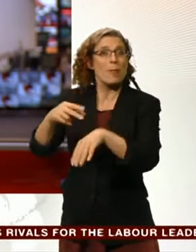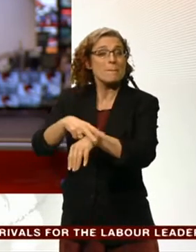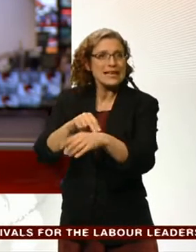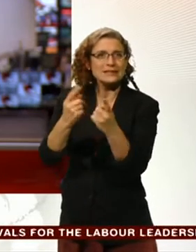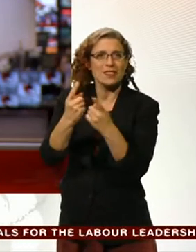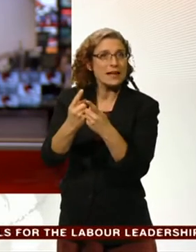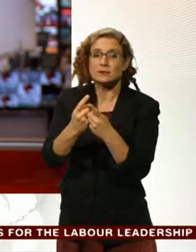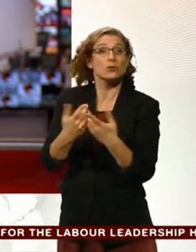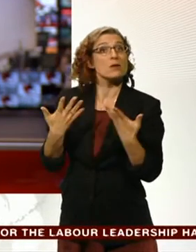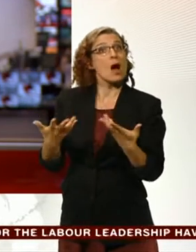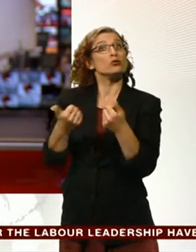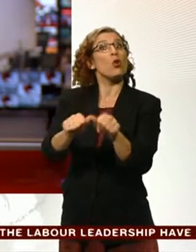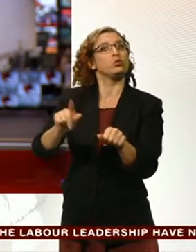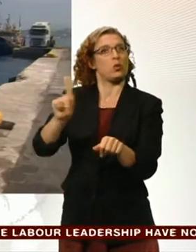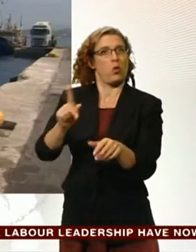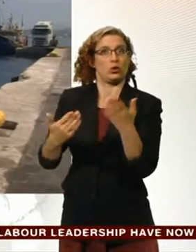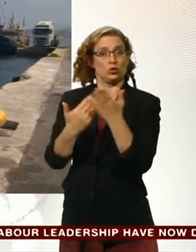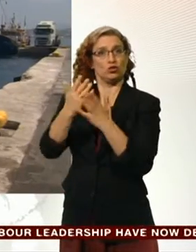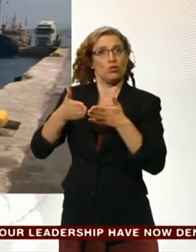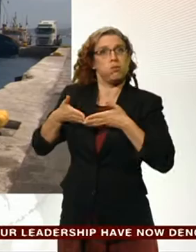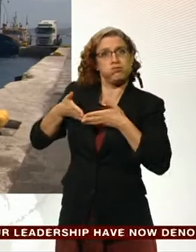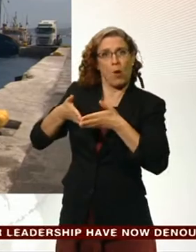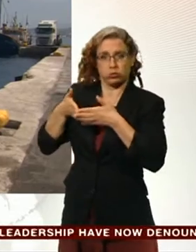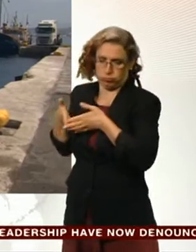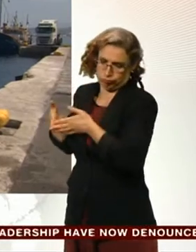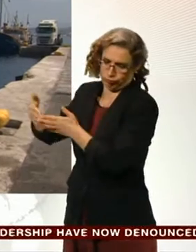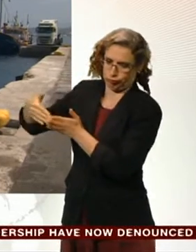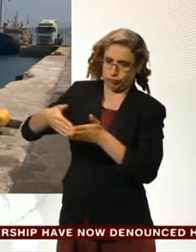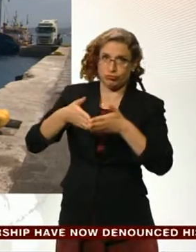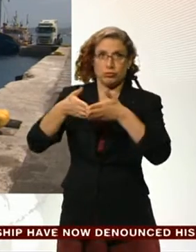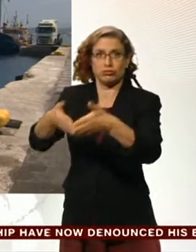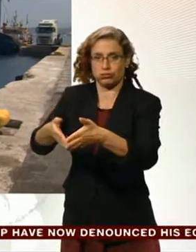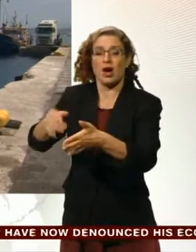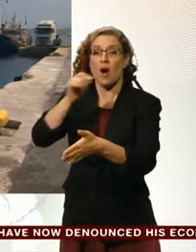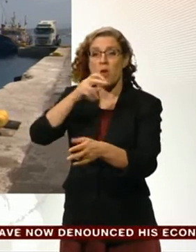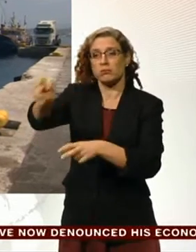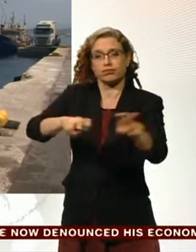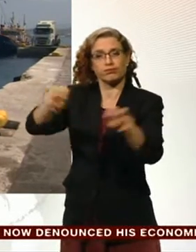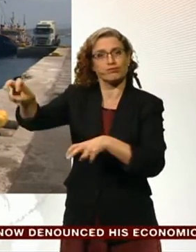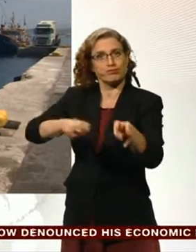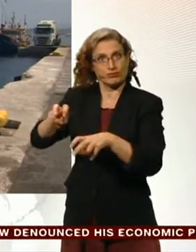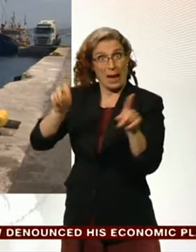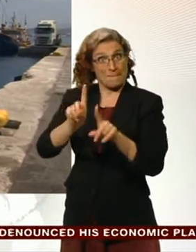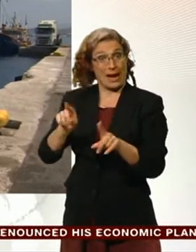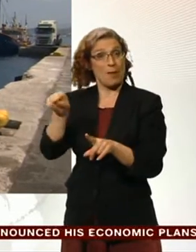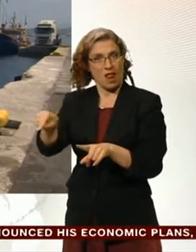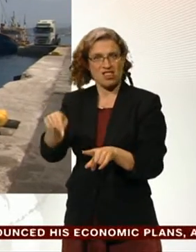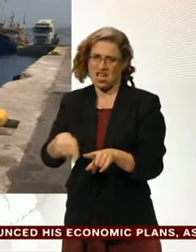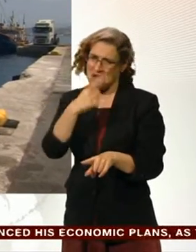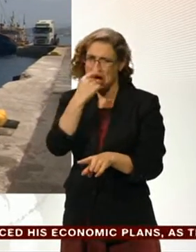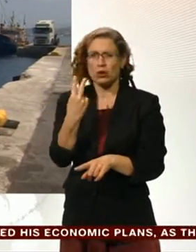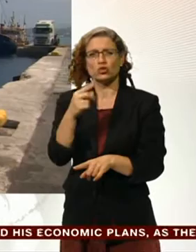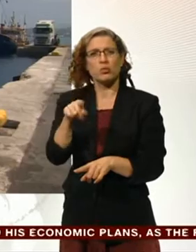here's our correspondent, Chris Buckler. It's a large ship. It's capable of accommodating around two and a half thousand people.